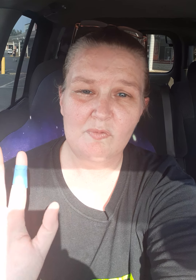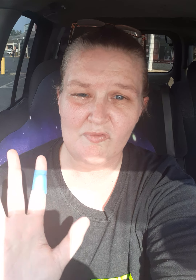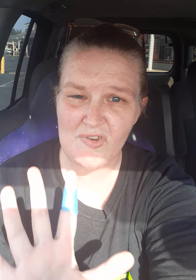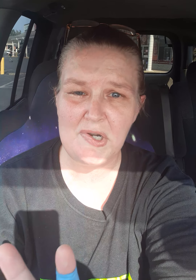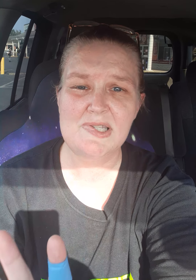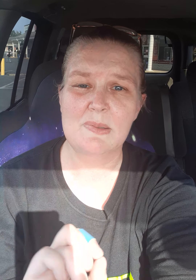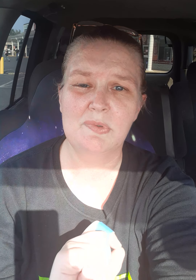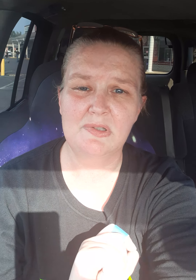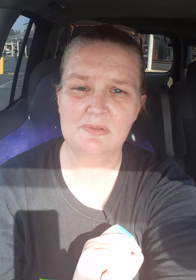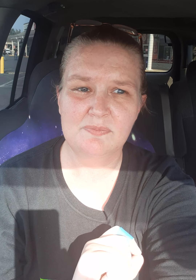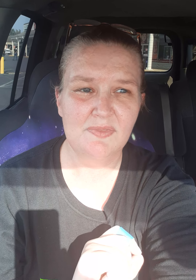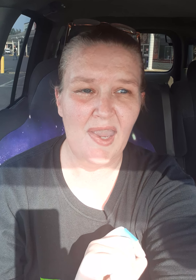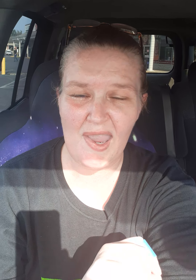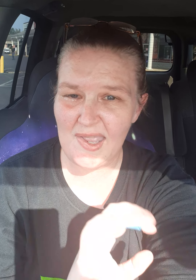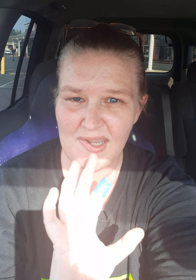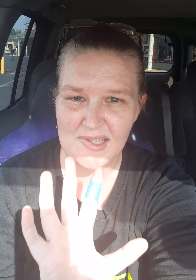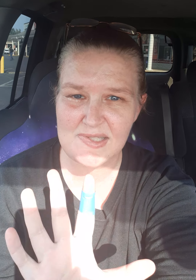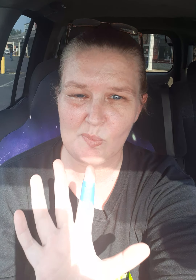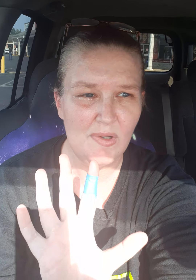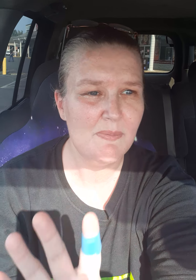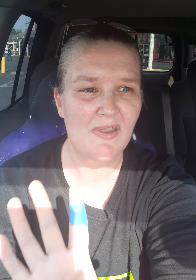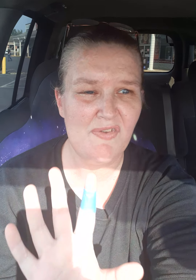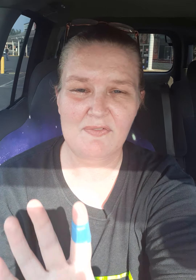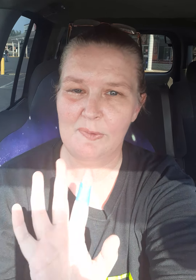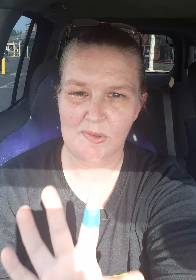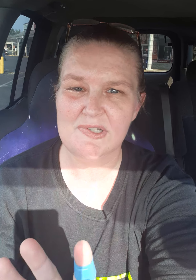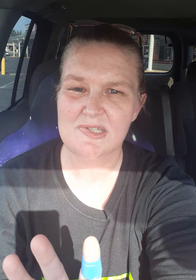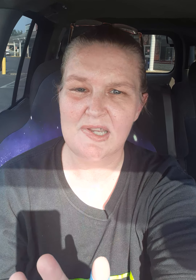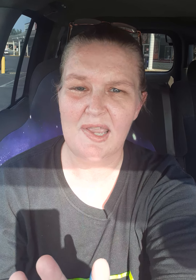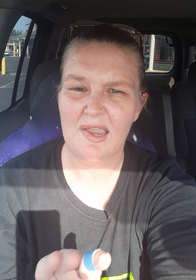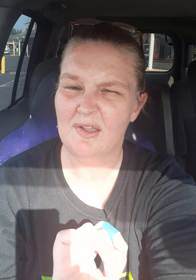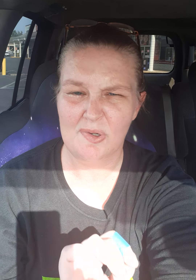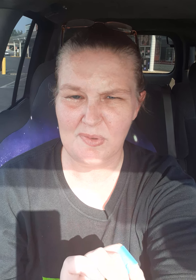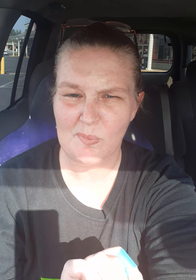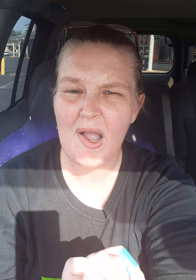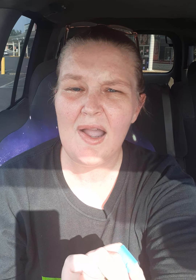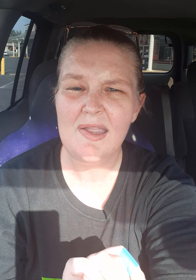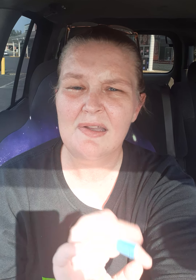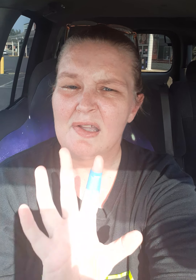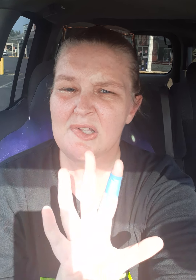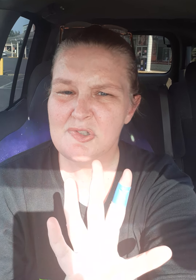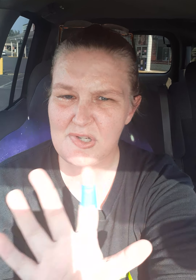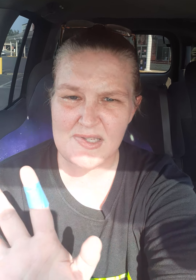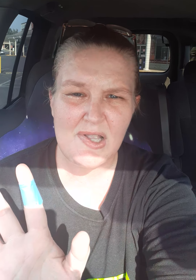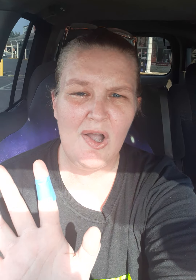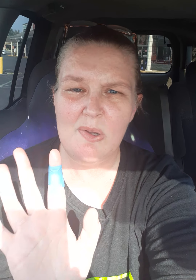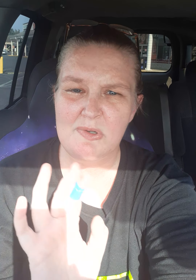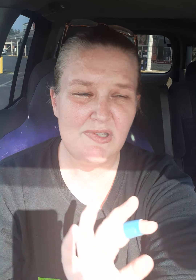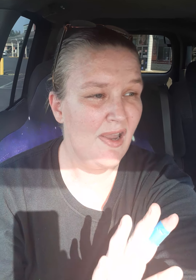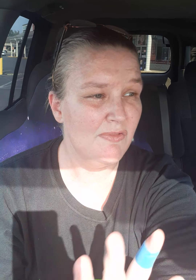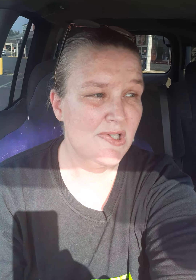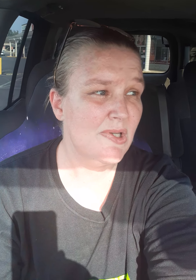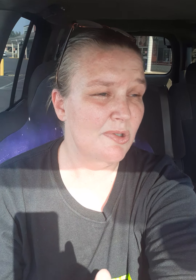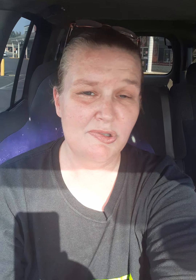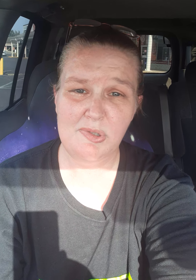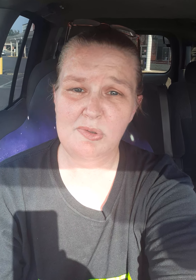Very simple. And it's one of my favorite words today. I don't know why. Just almost every single dude